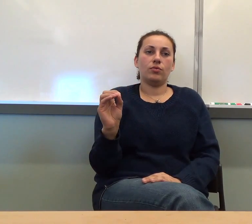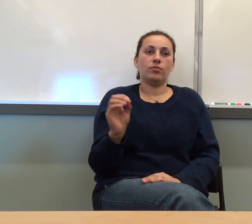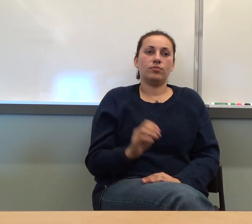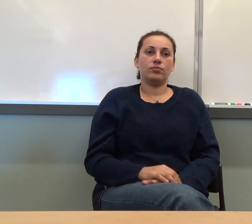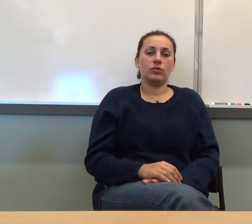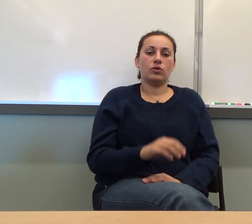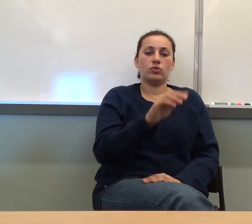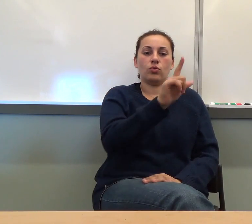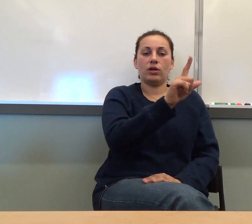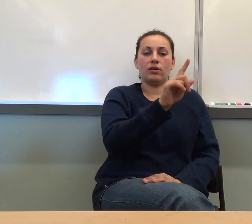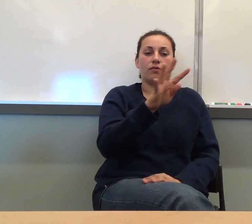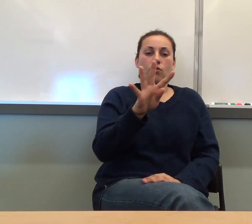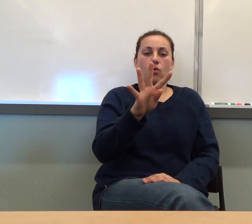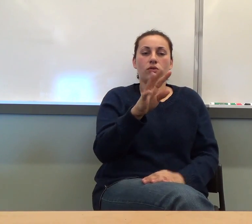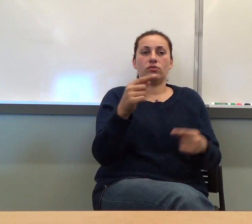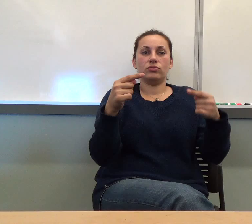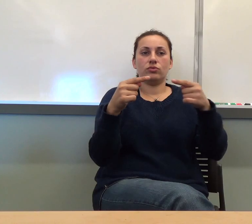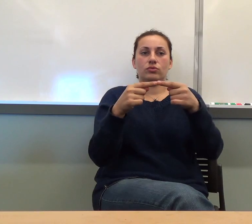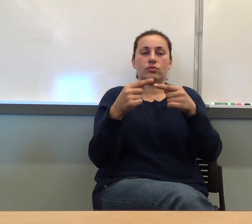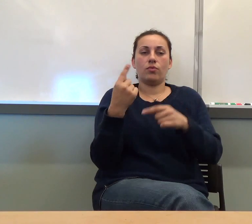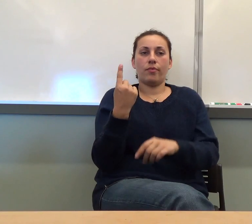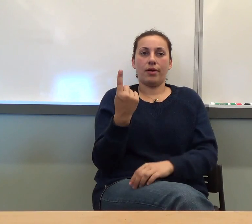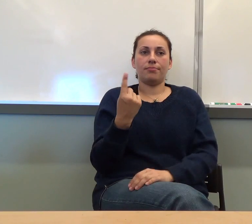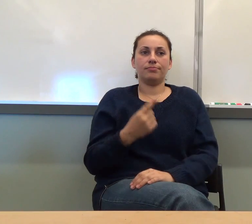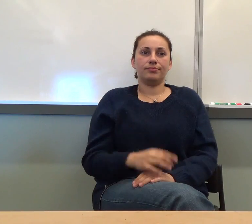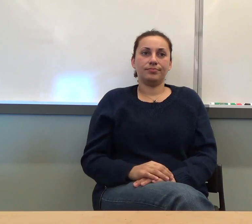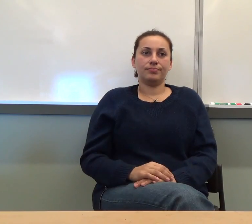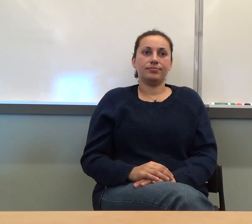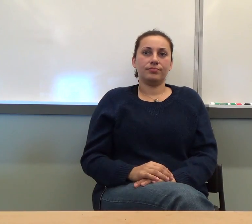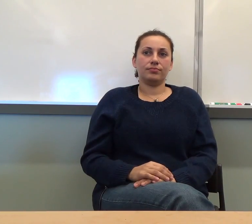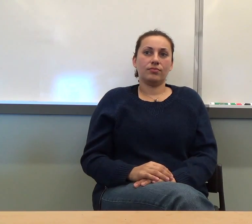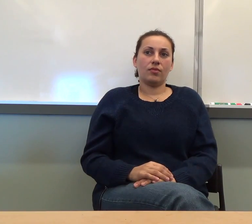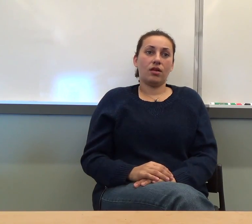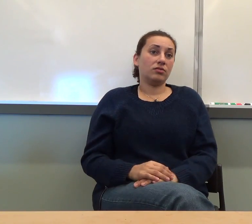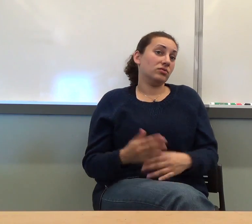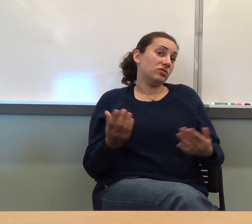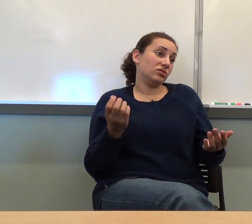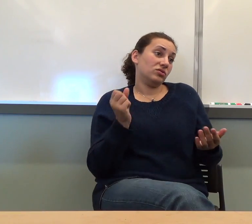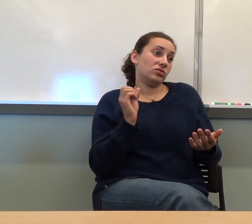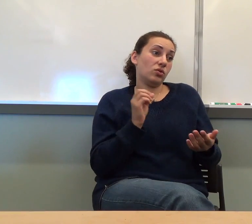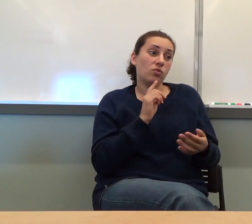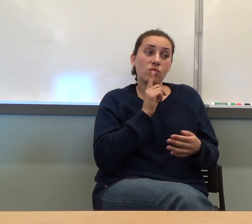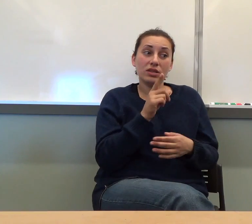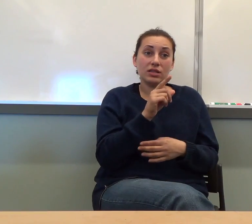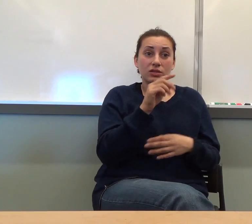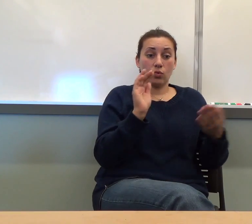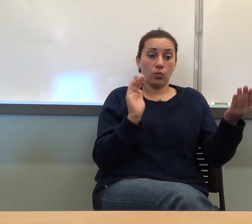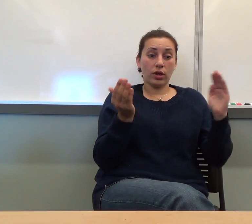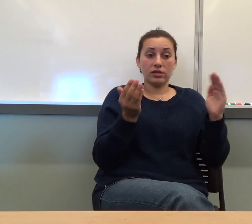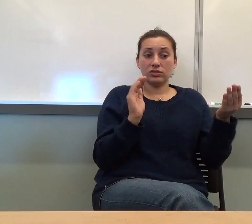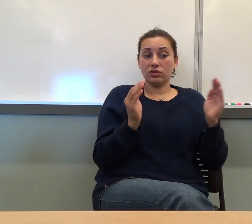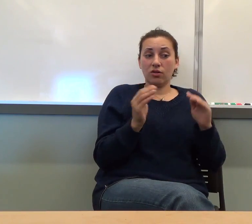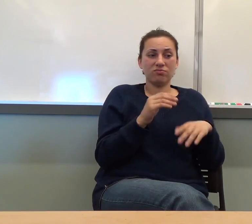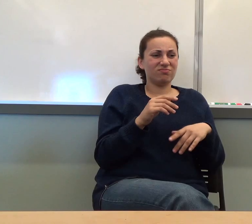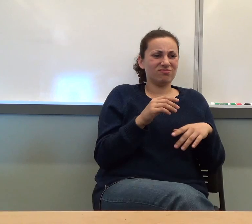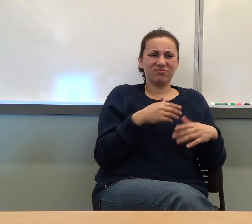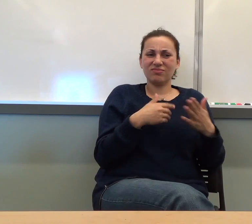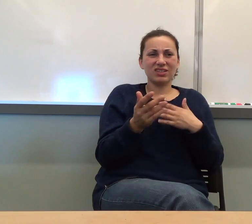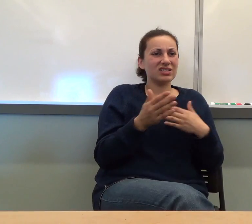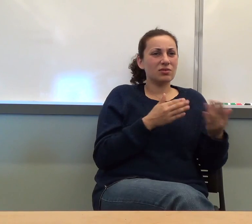So that gives you some sense that the ratio doesn't depend on units at all. You can talk about inches, you can talk about centimeters,